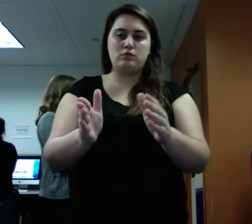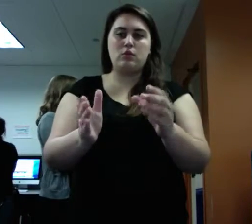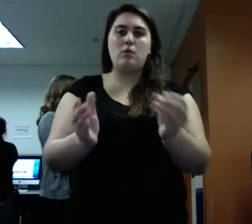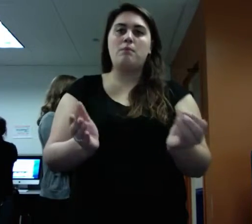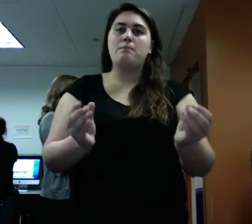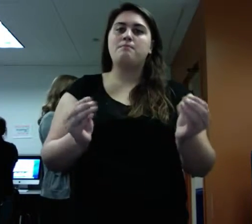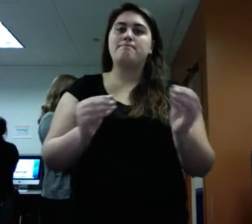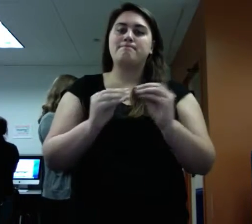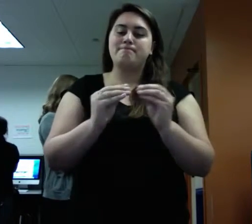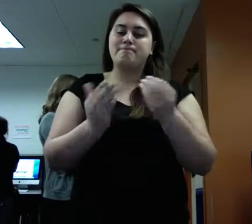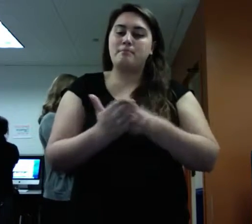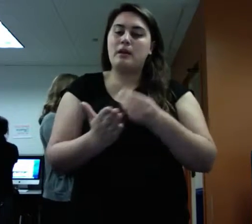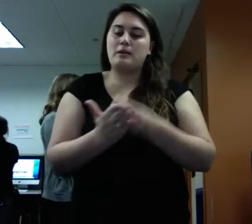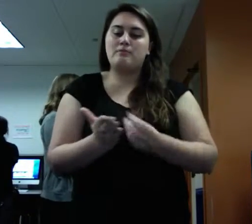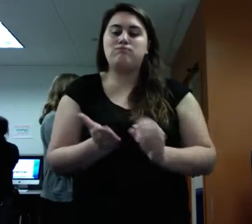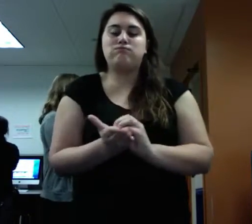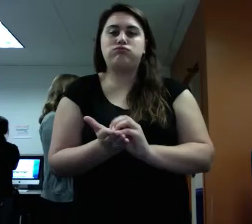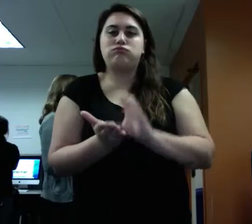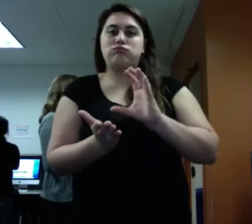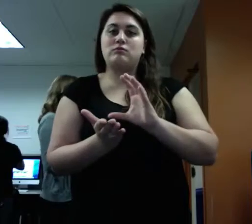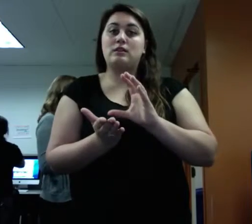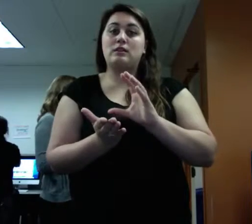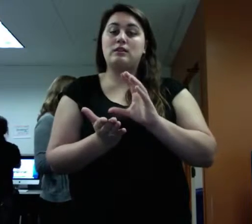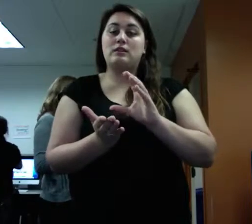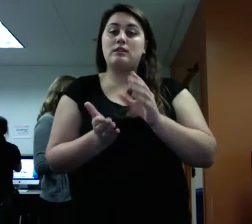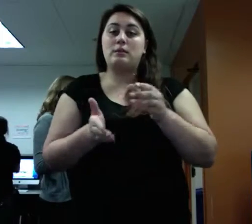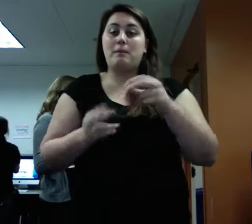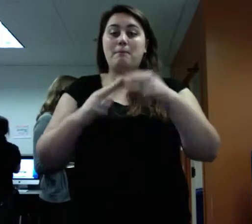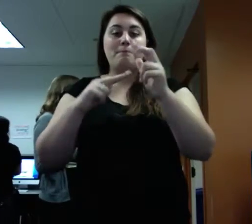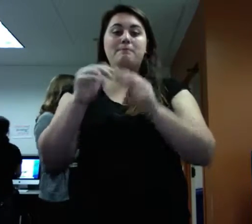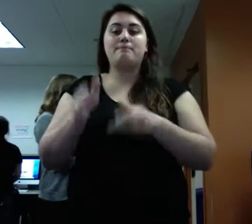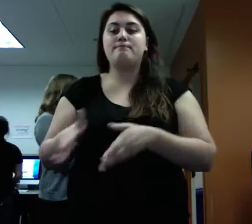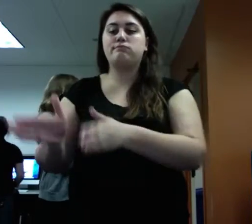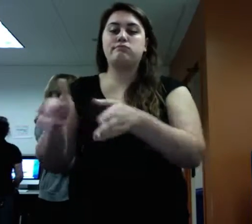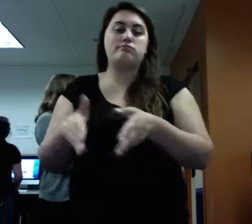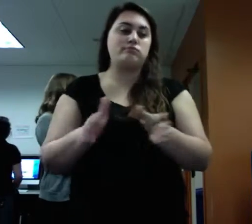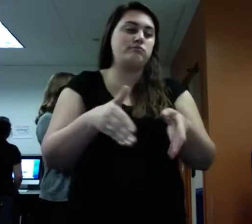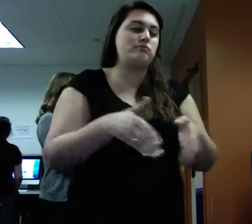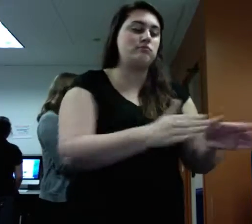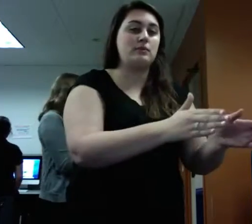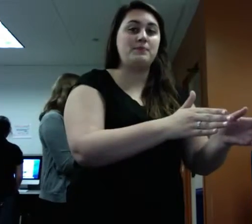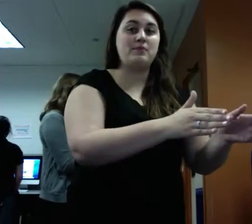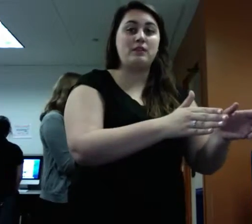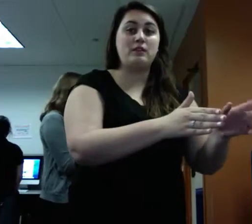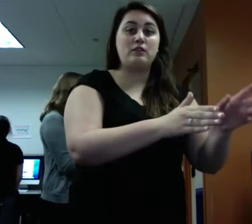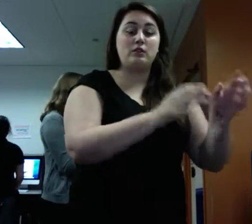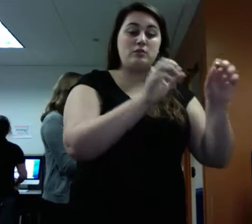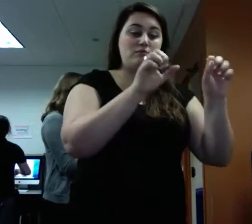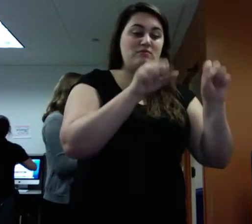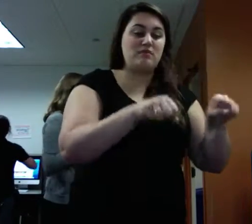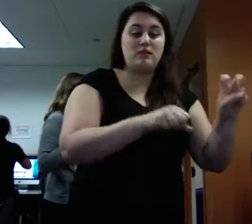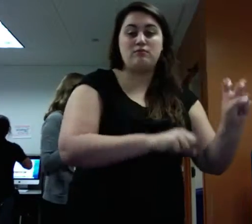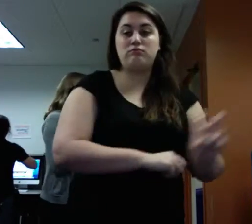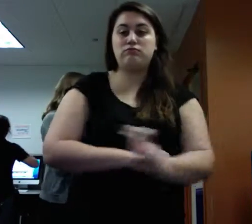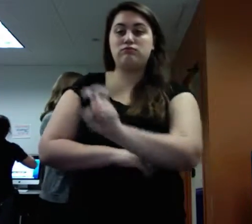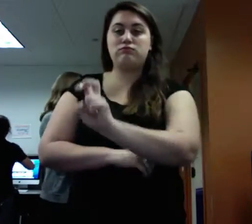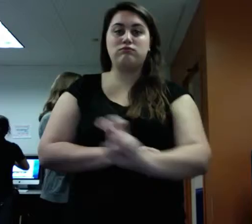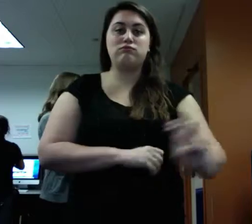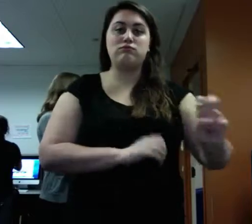roads. This meant that our roads expanded rapidly around the cities and between cities. As roads